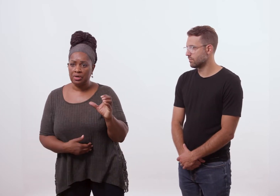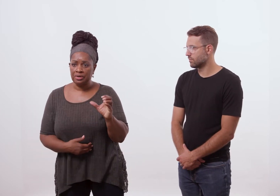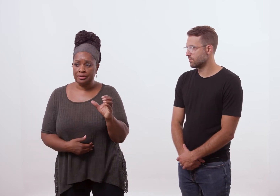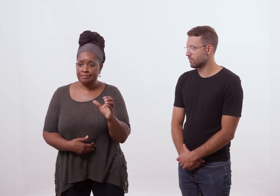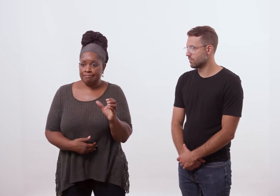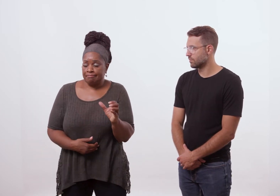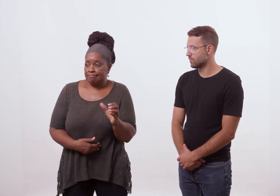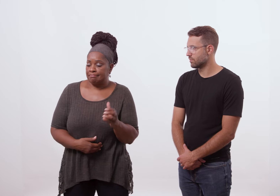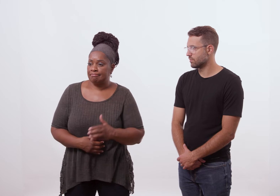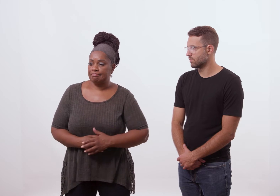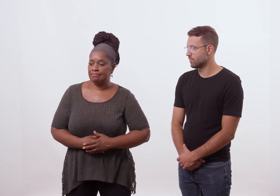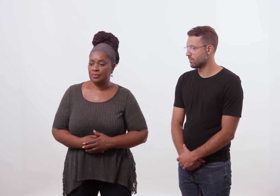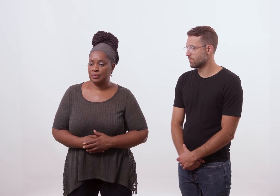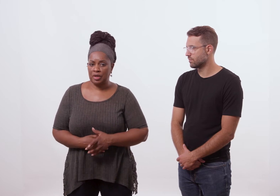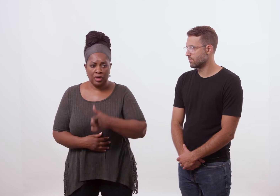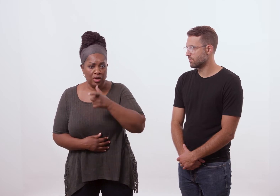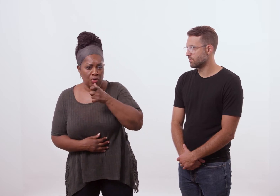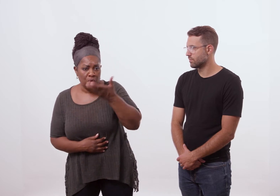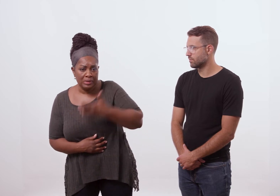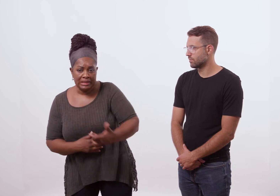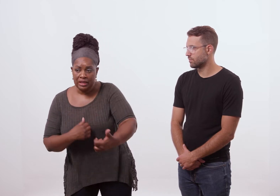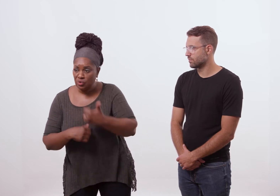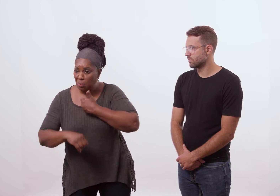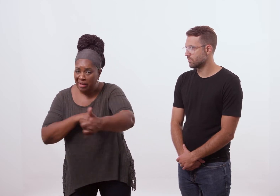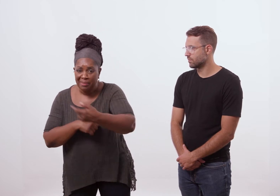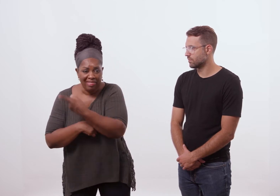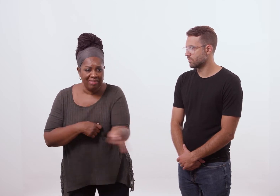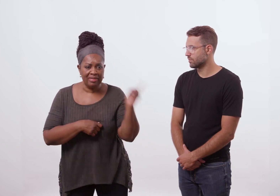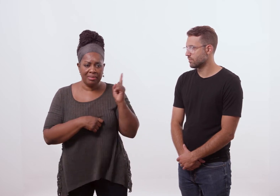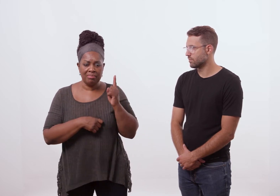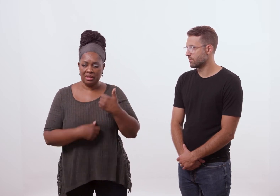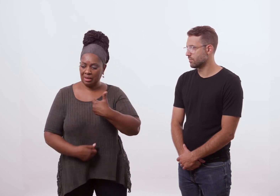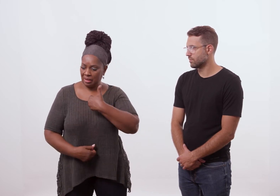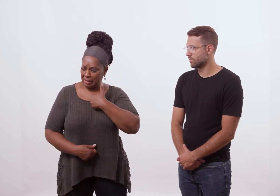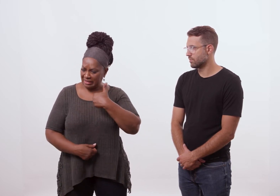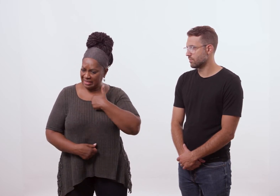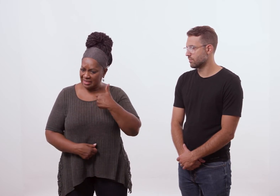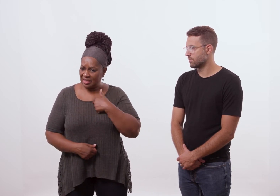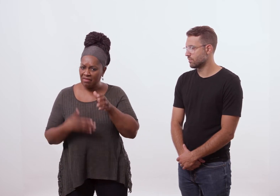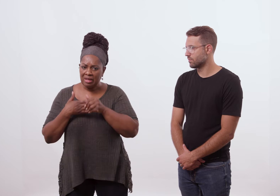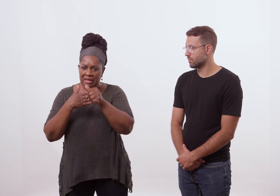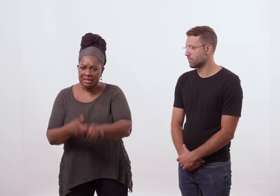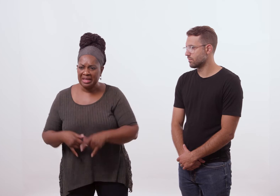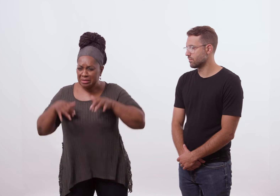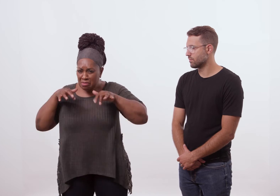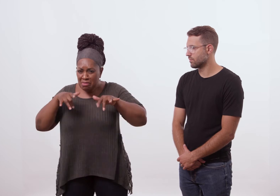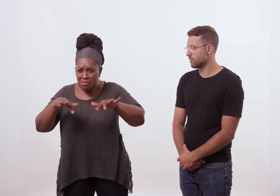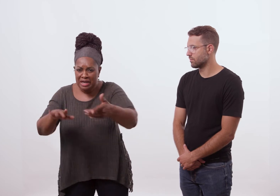do. And who is he to blame them, since he himself led the raid on the